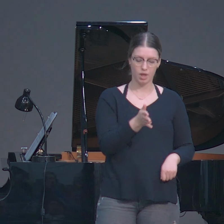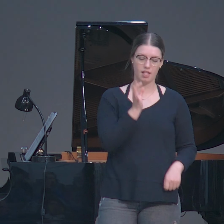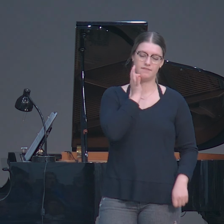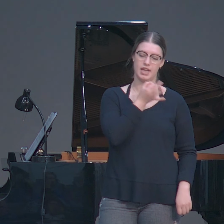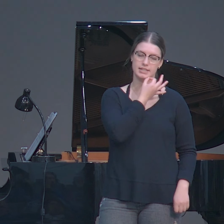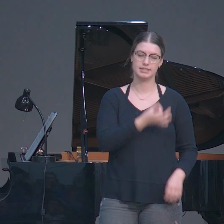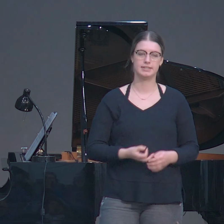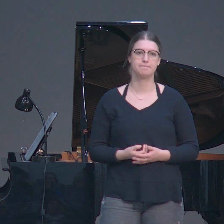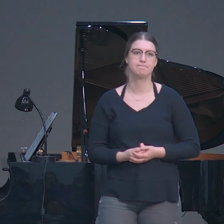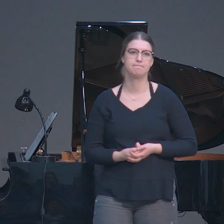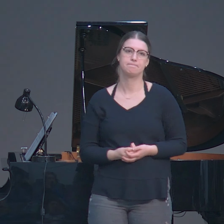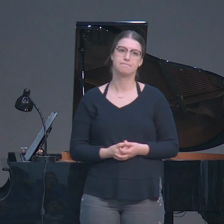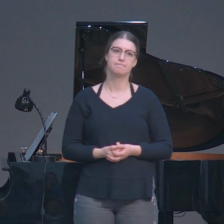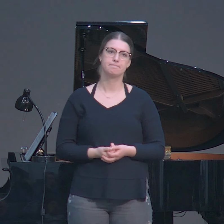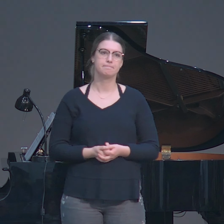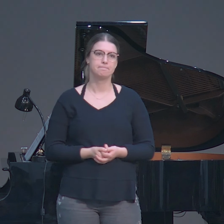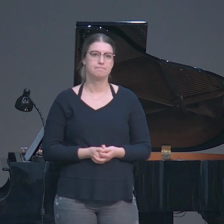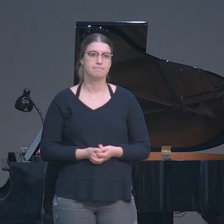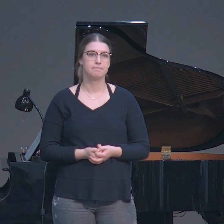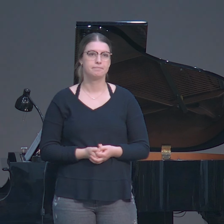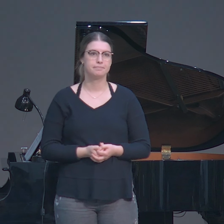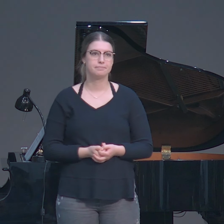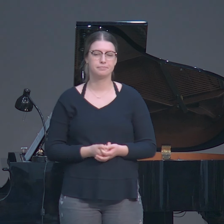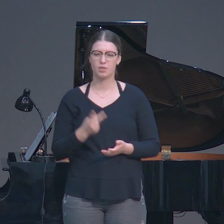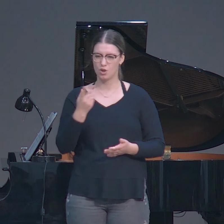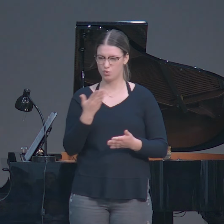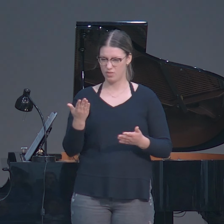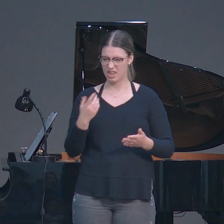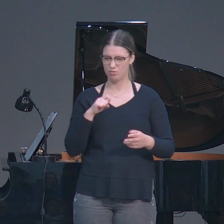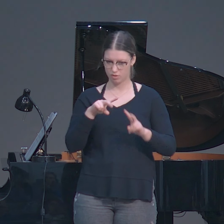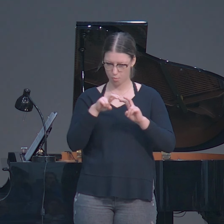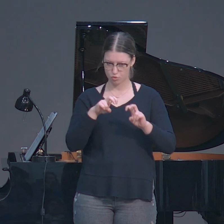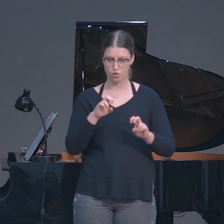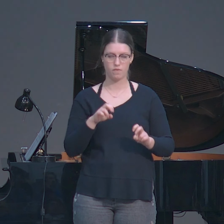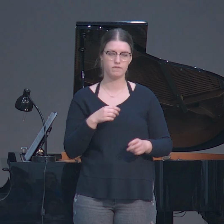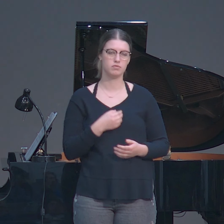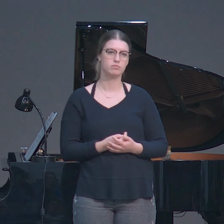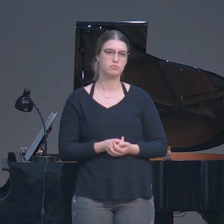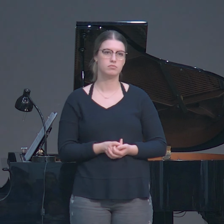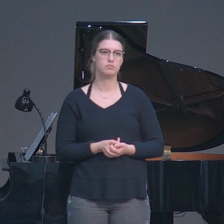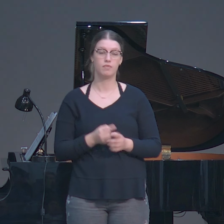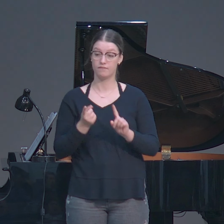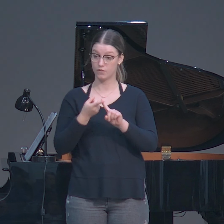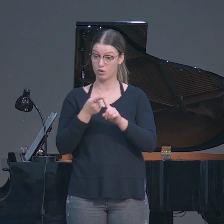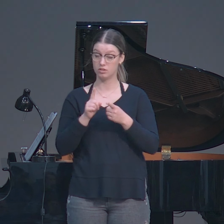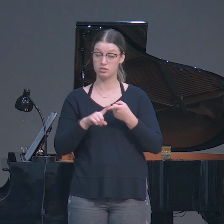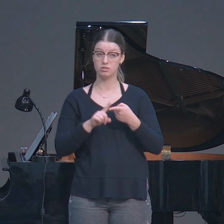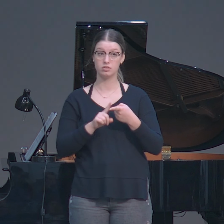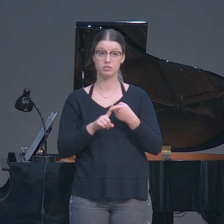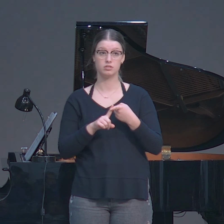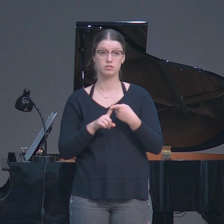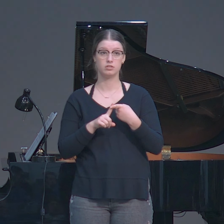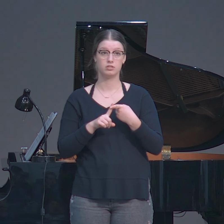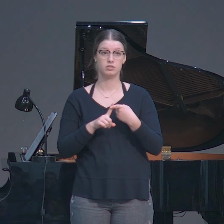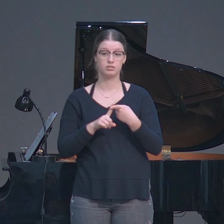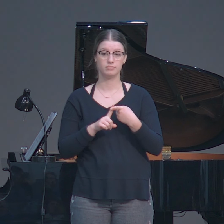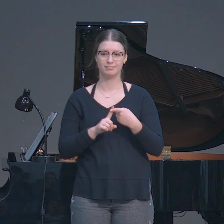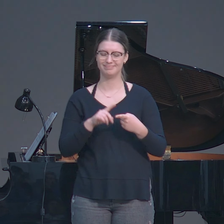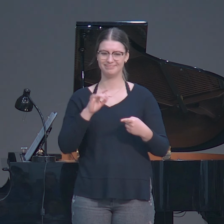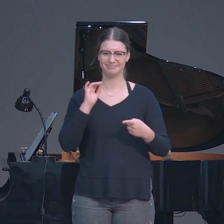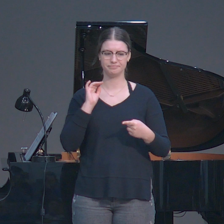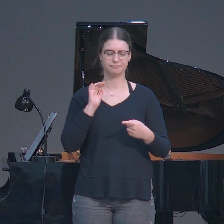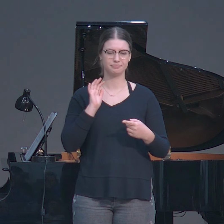will fast. There are two things we have to see here. First, this isn't something